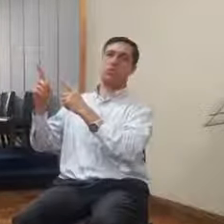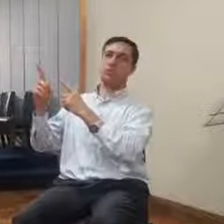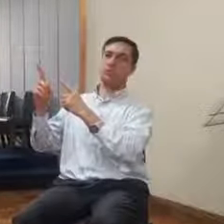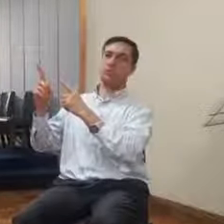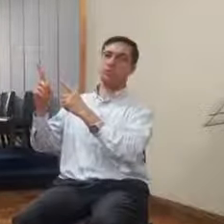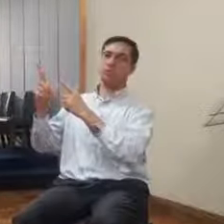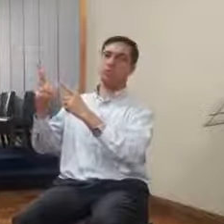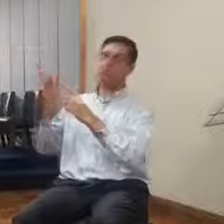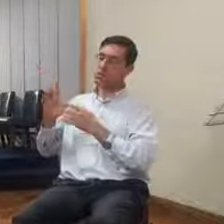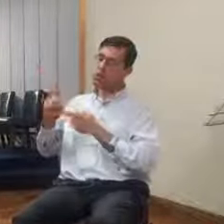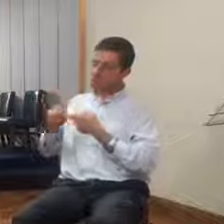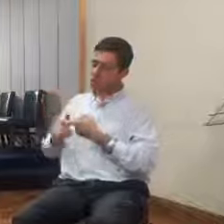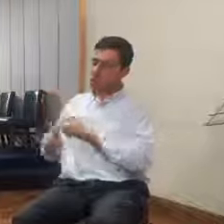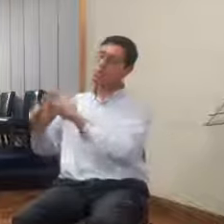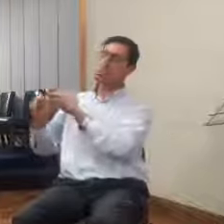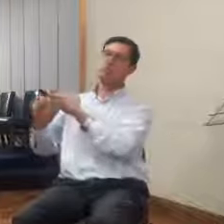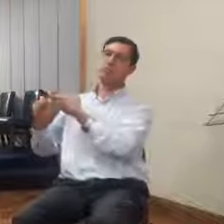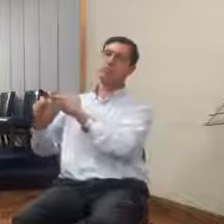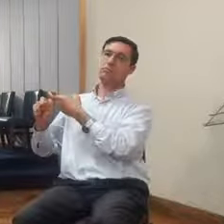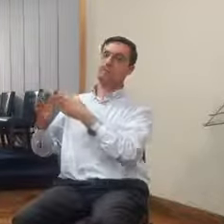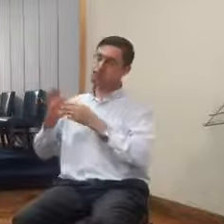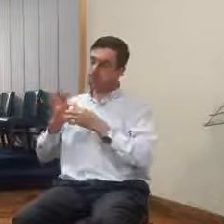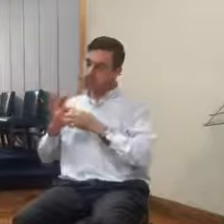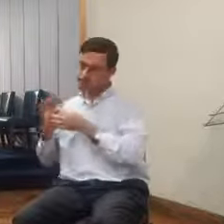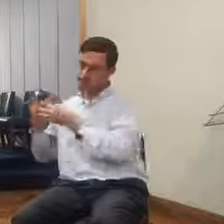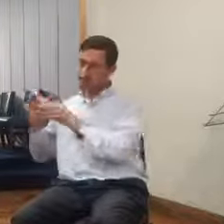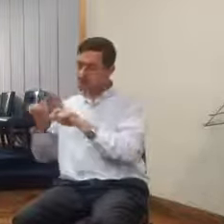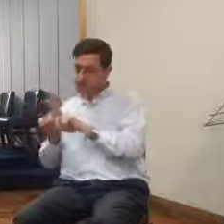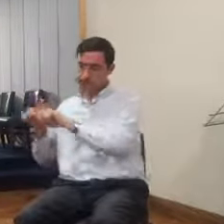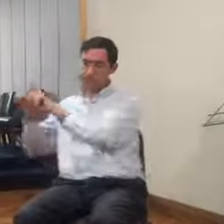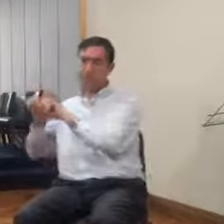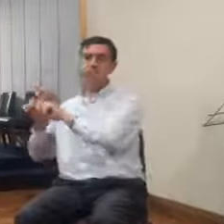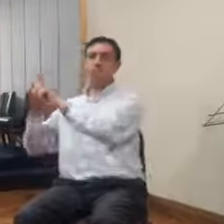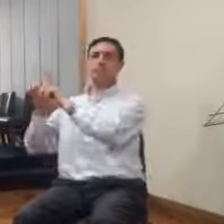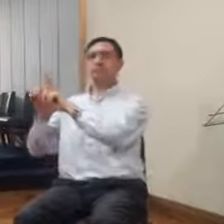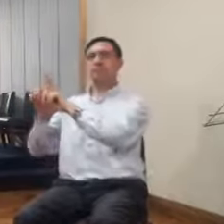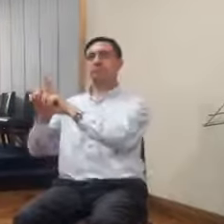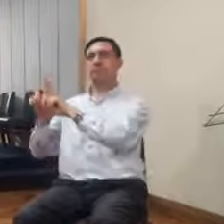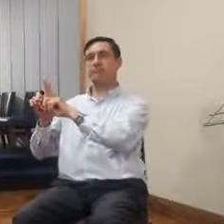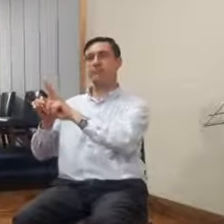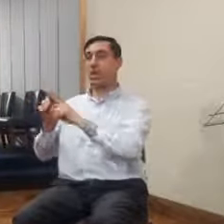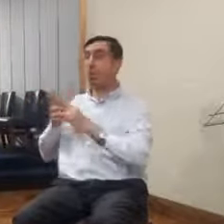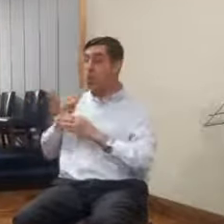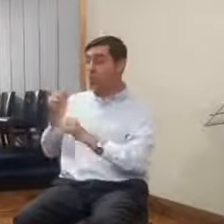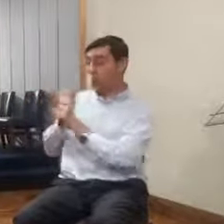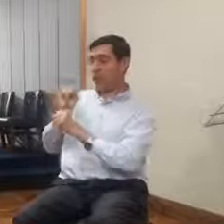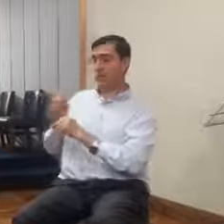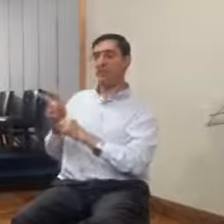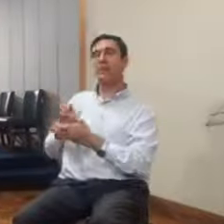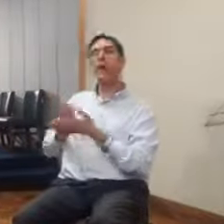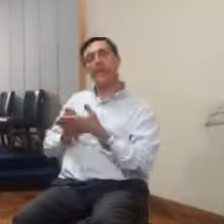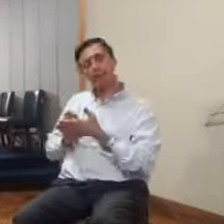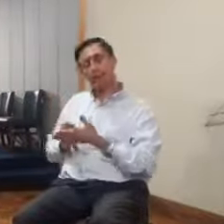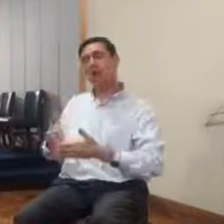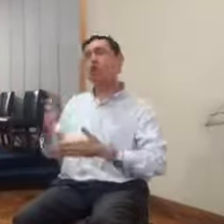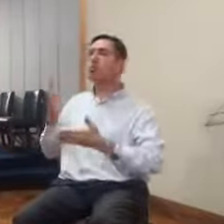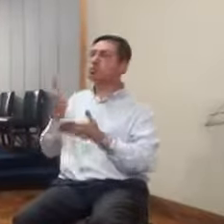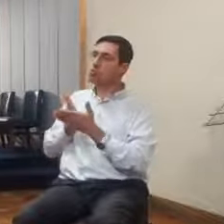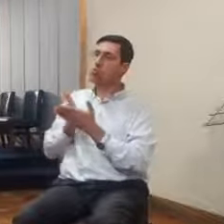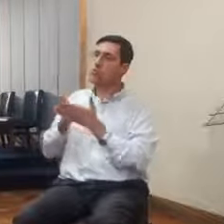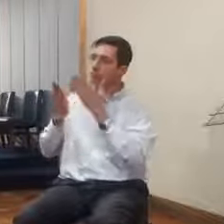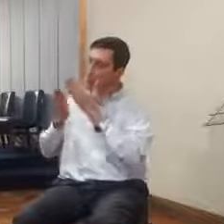trusting on Him, glued to Him, is a tremendous act of worship and praise in the context of this psalm.